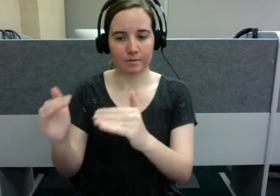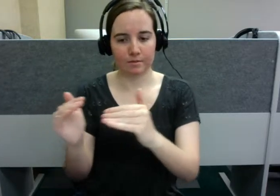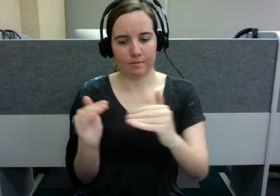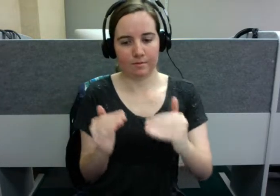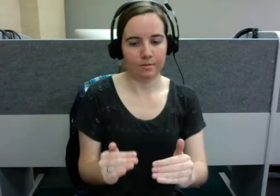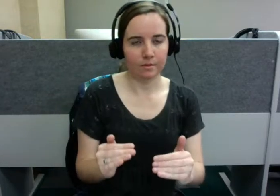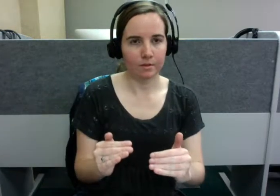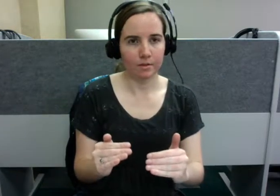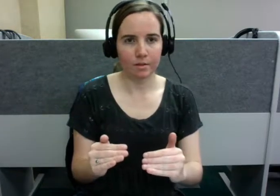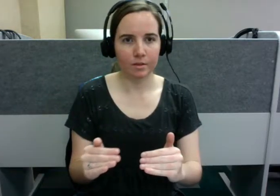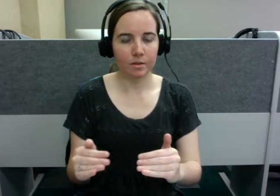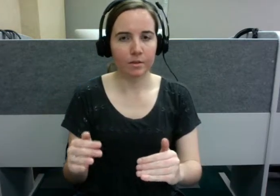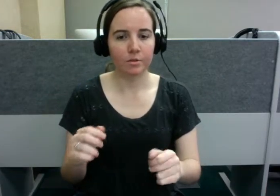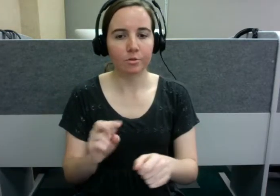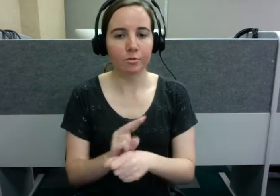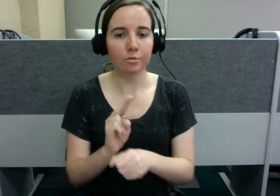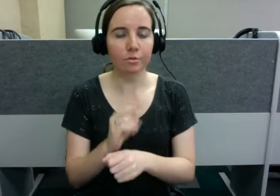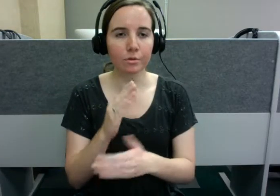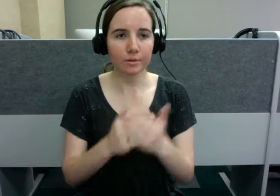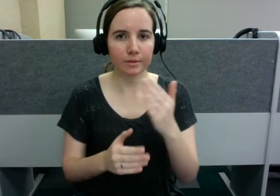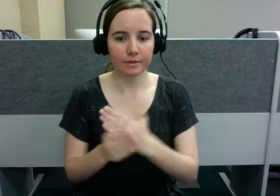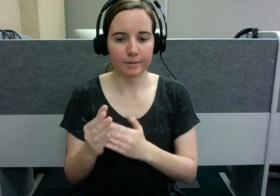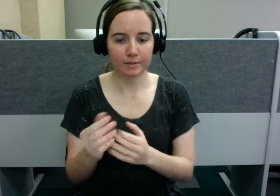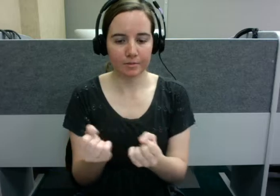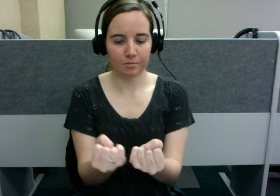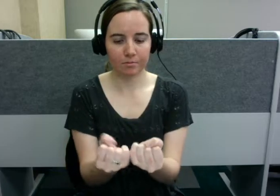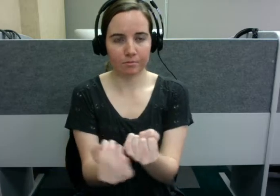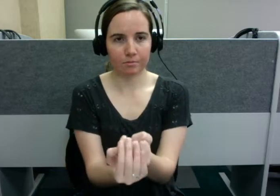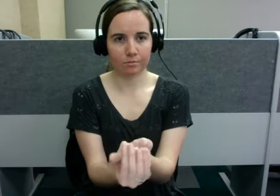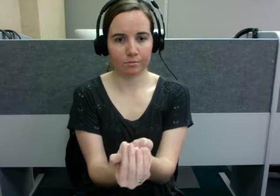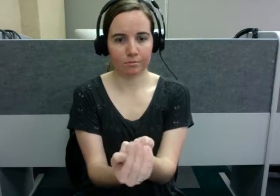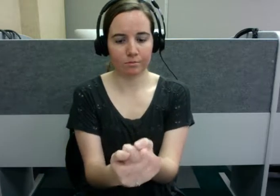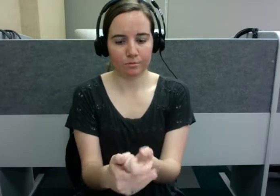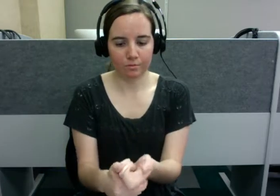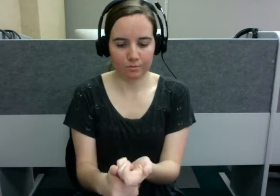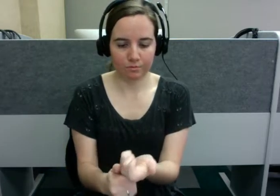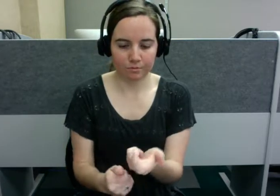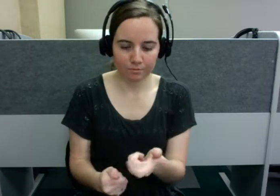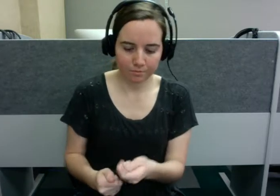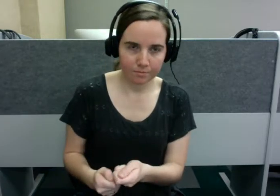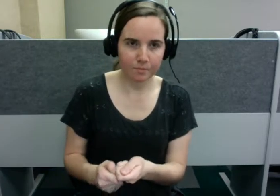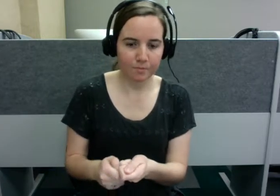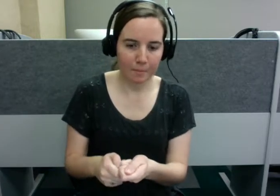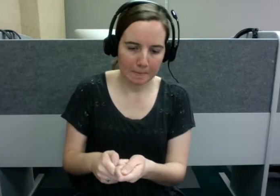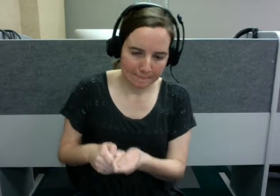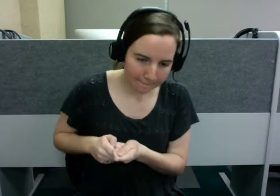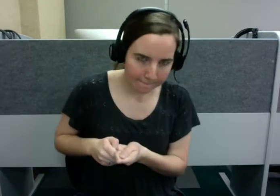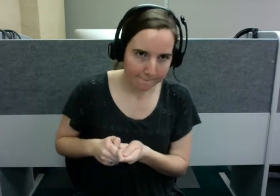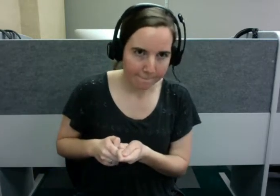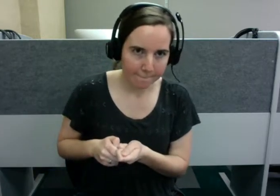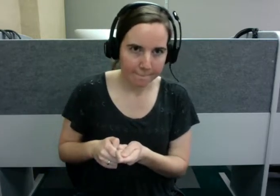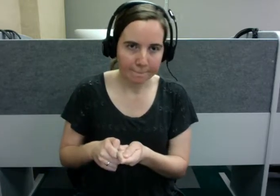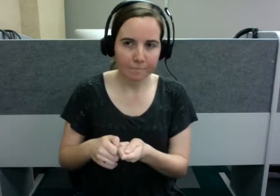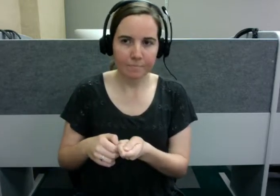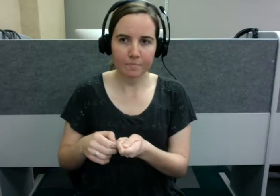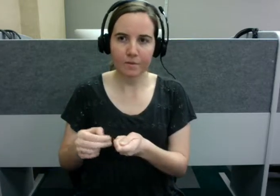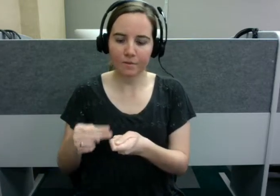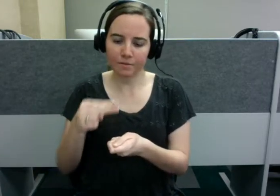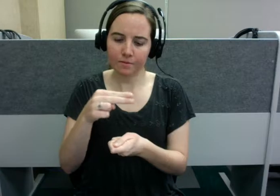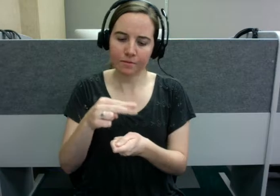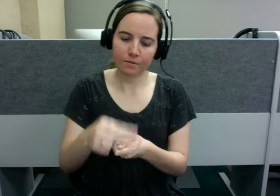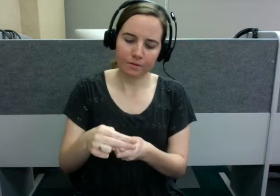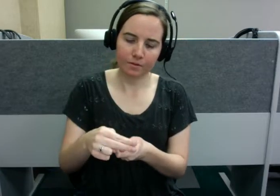and a well-calloused forefinger, he had the scrotum firmly in his grasp, and he pulled it toward him like so, and he took the knife, and he put